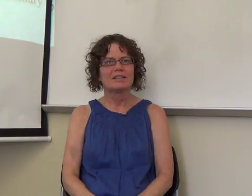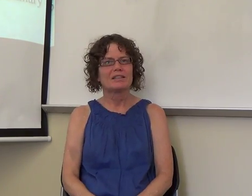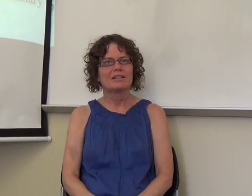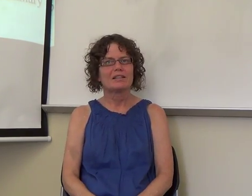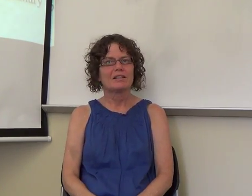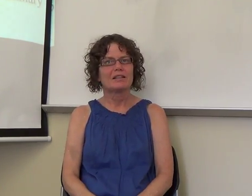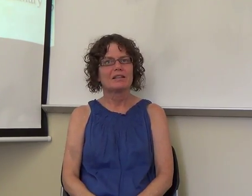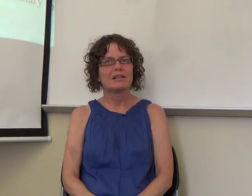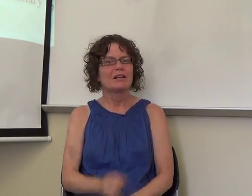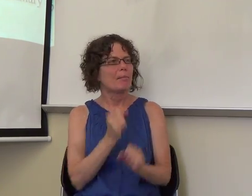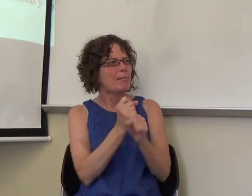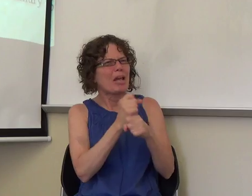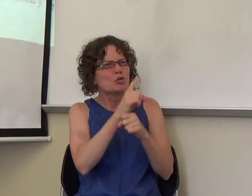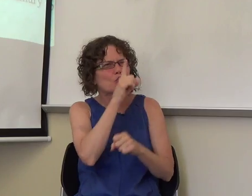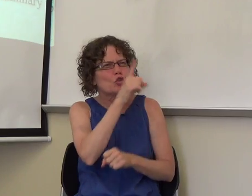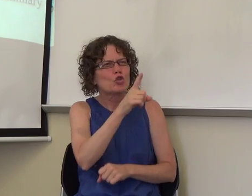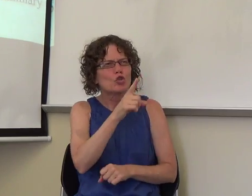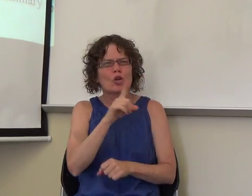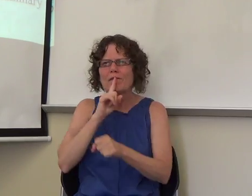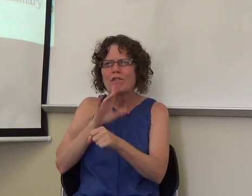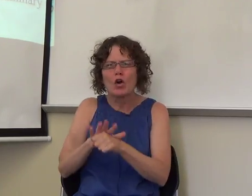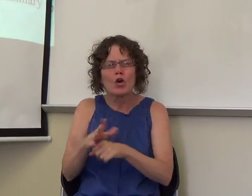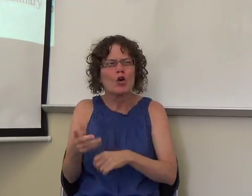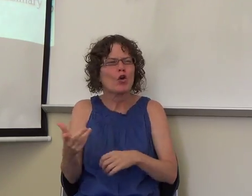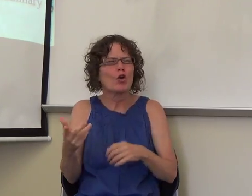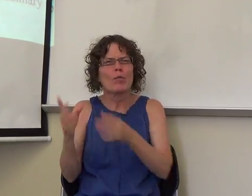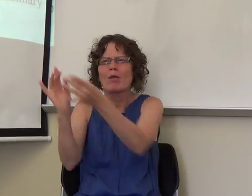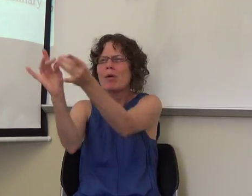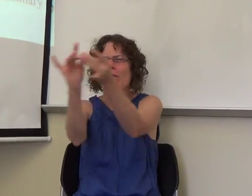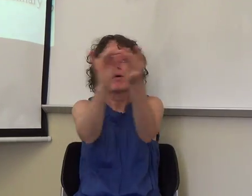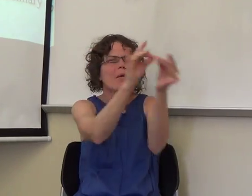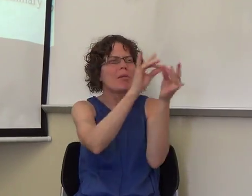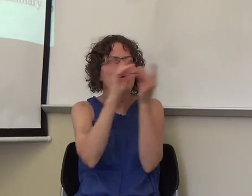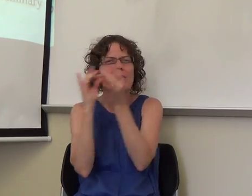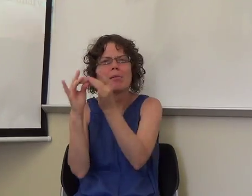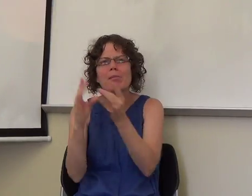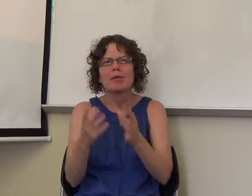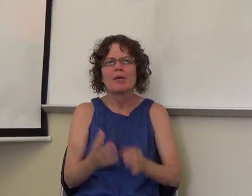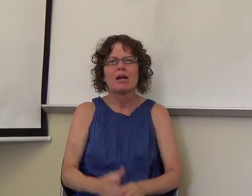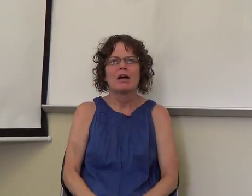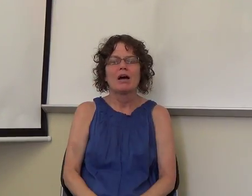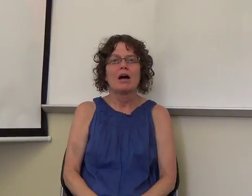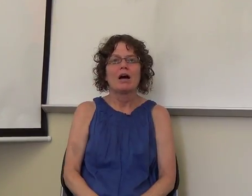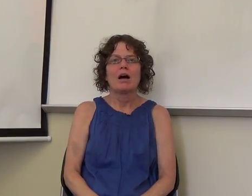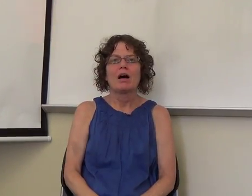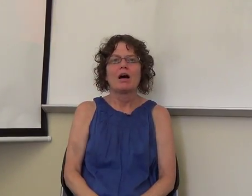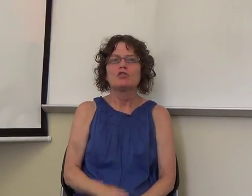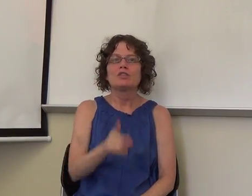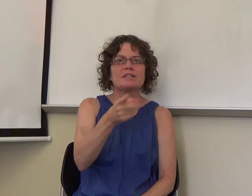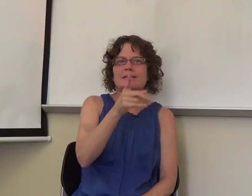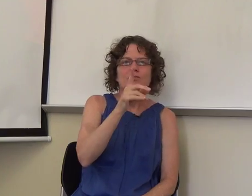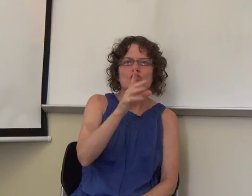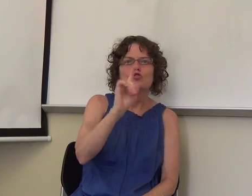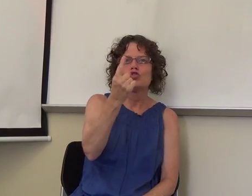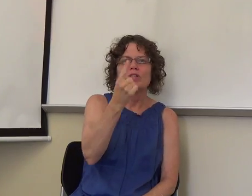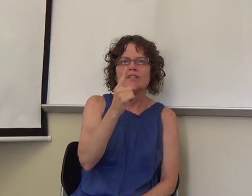sure, confirm. So I can confer with you. It's put that noticeable? meaning of this